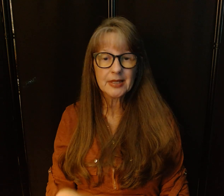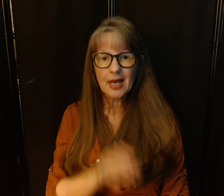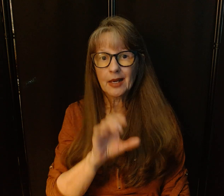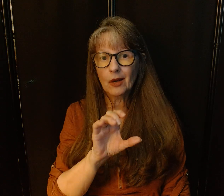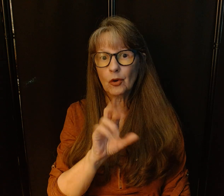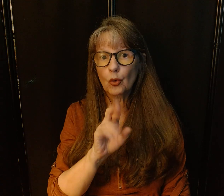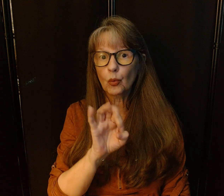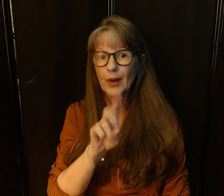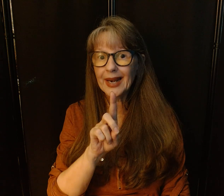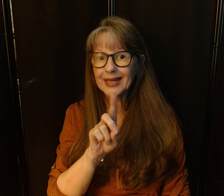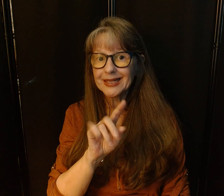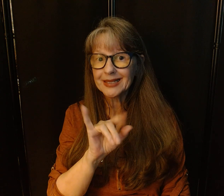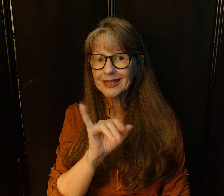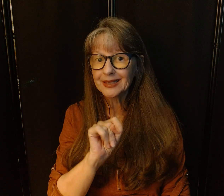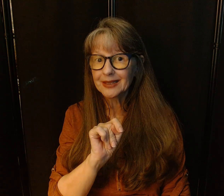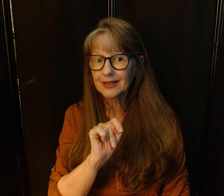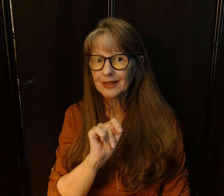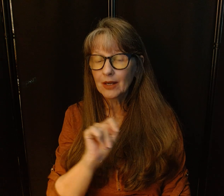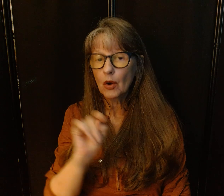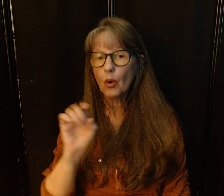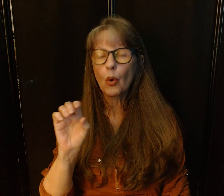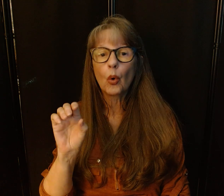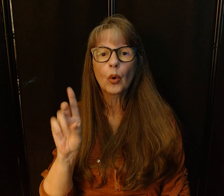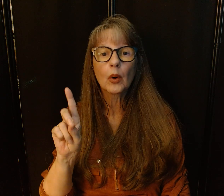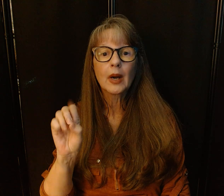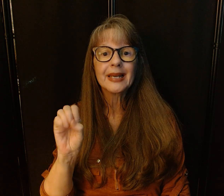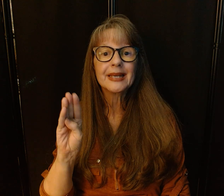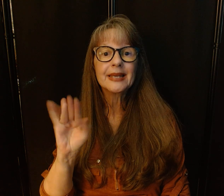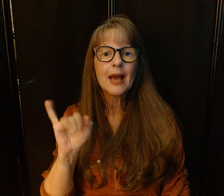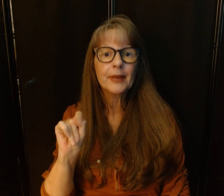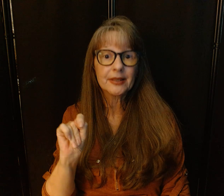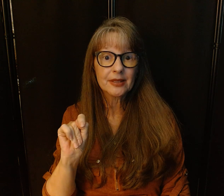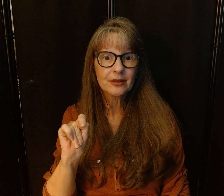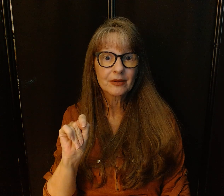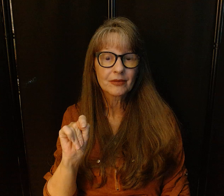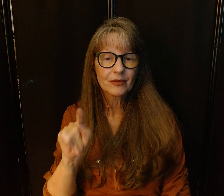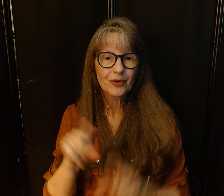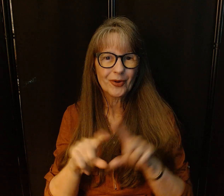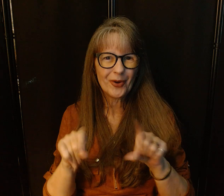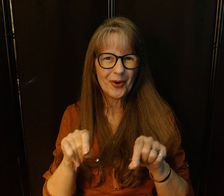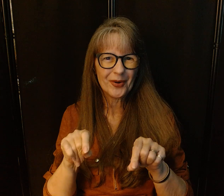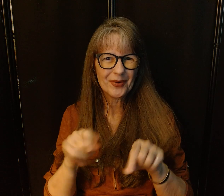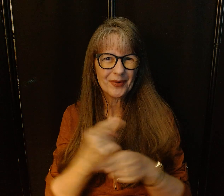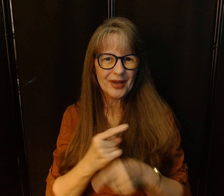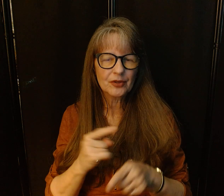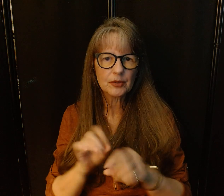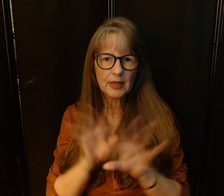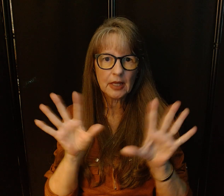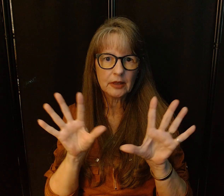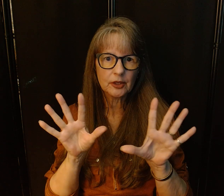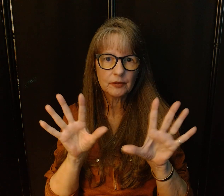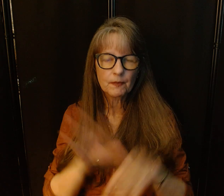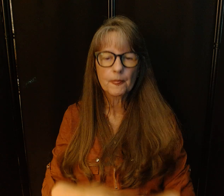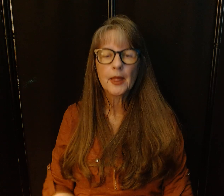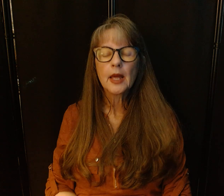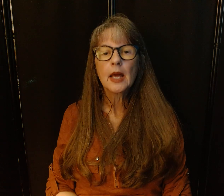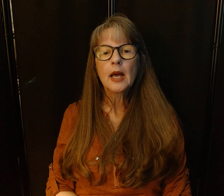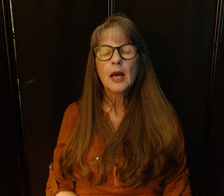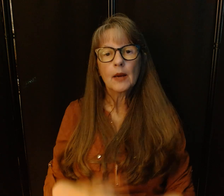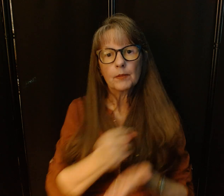a credit or debit card, right? To make it clear. But this